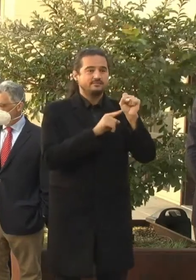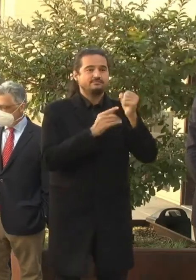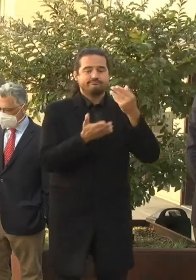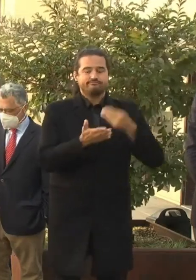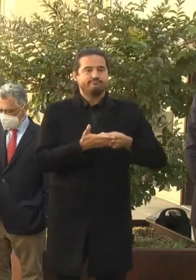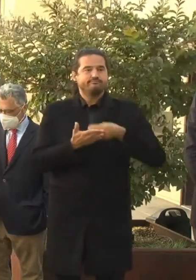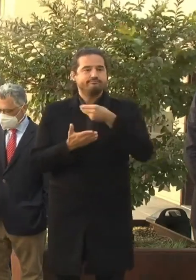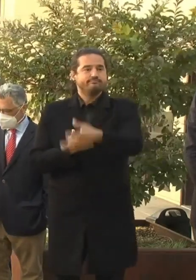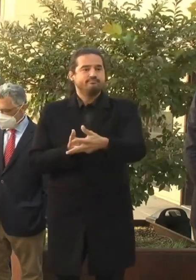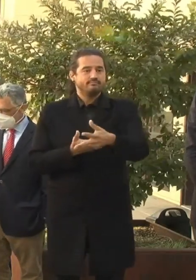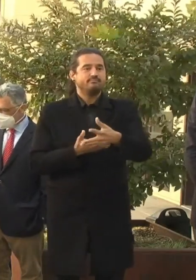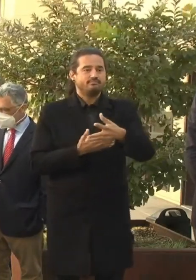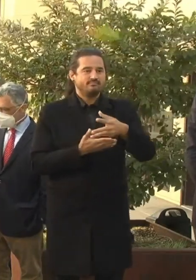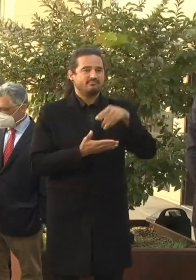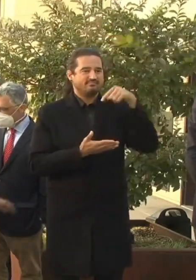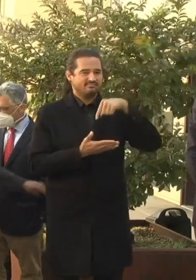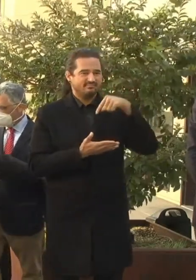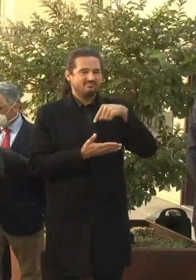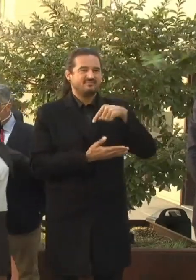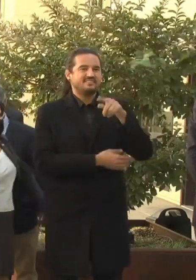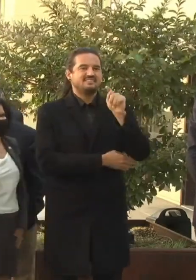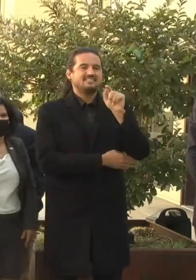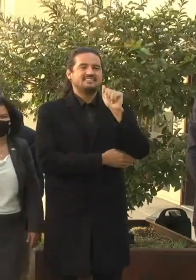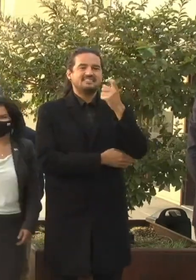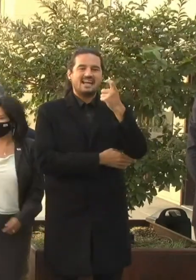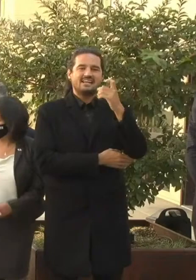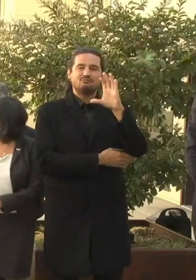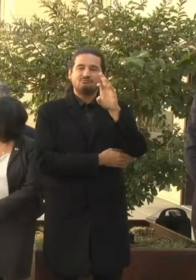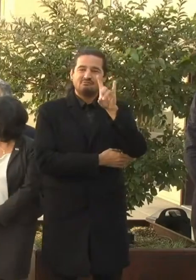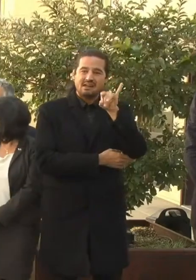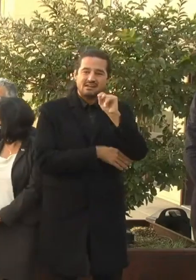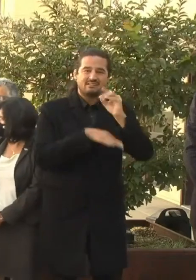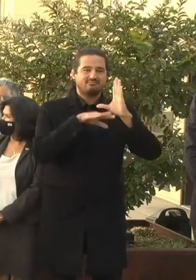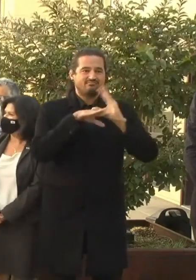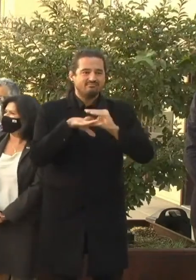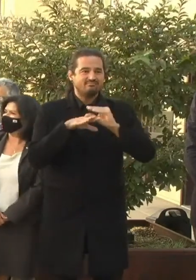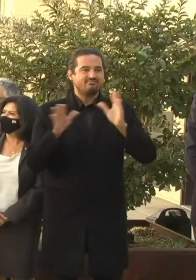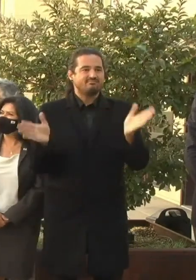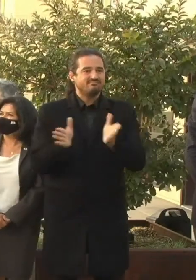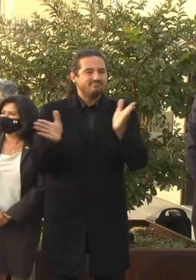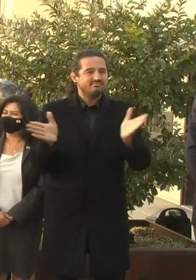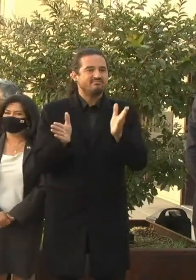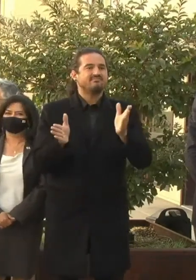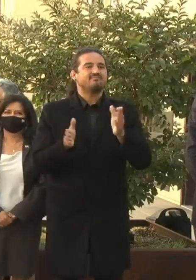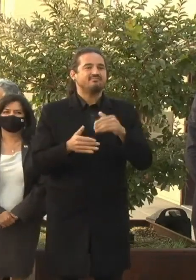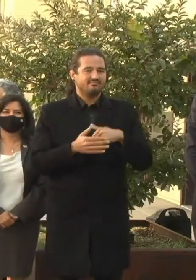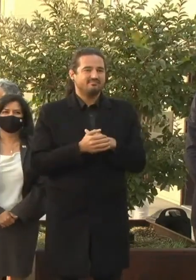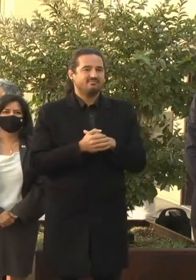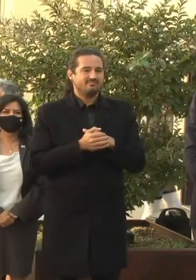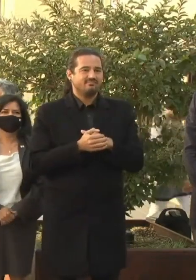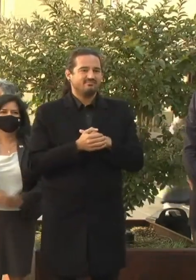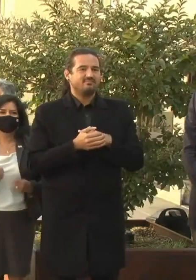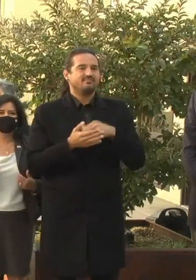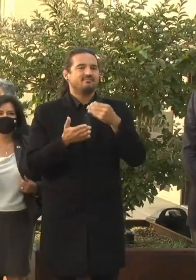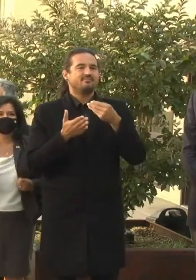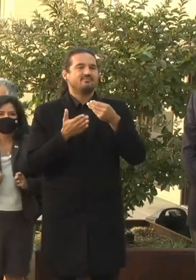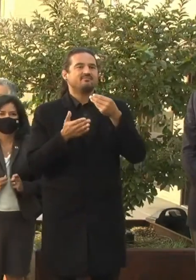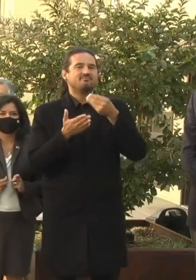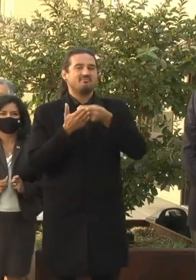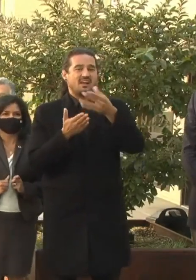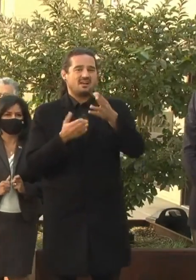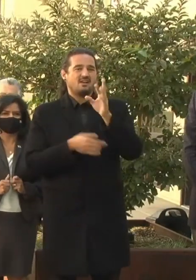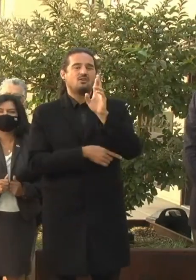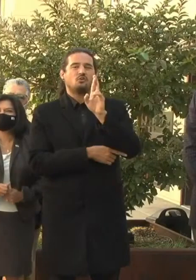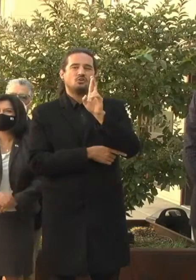tax credits by TCAC that were purchased by RBC Bank. Additionally, the state